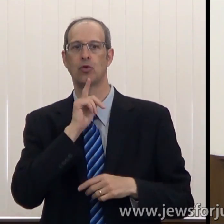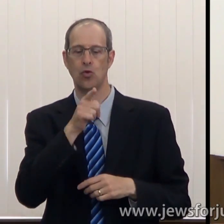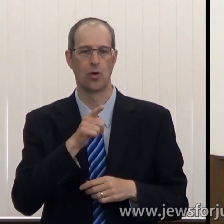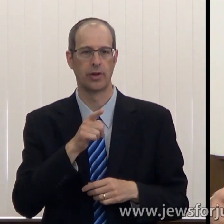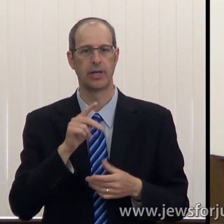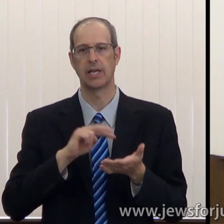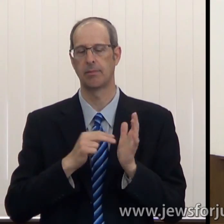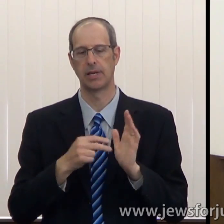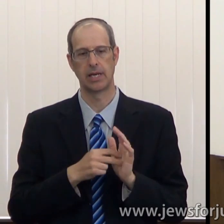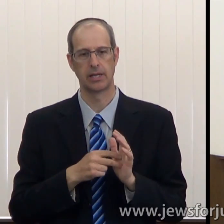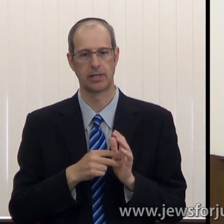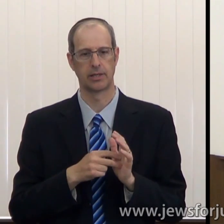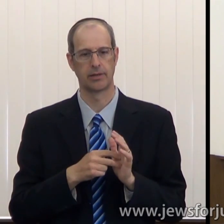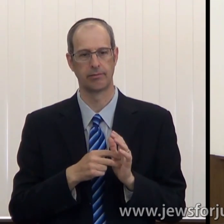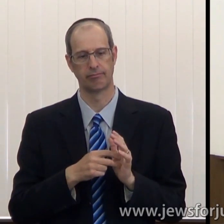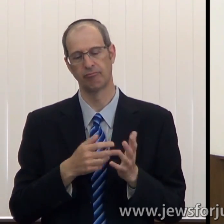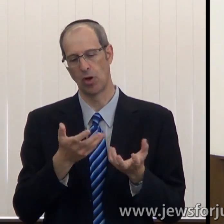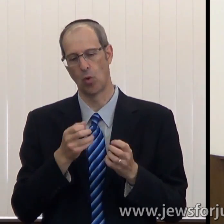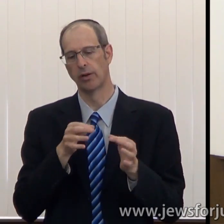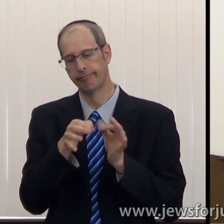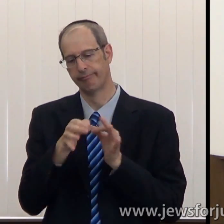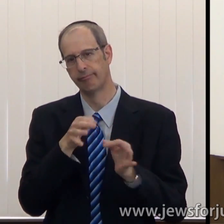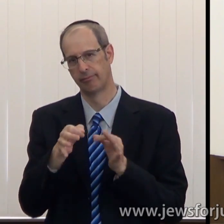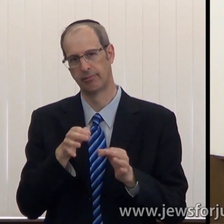Which means, if I can translate,